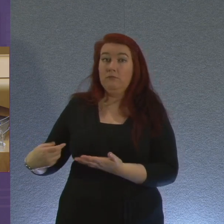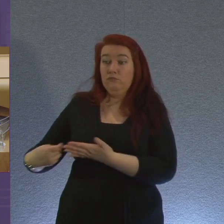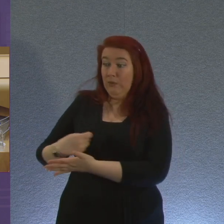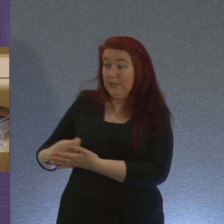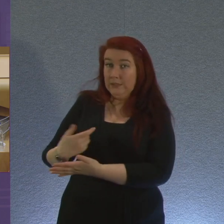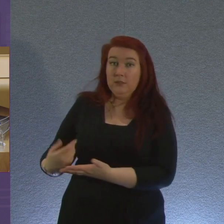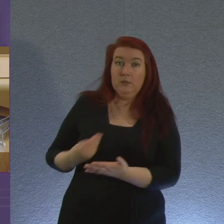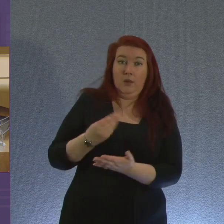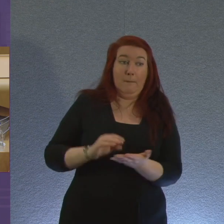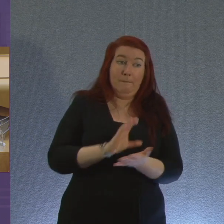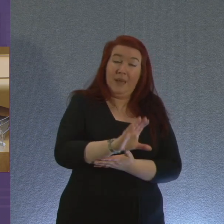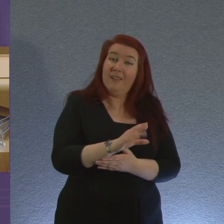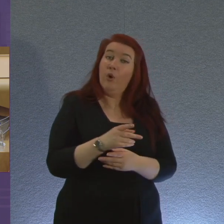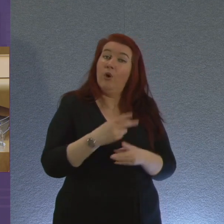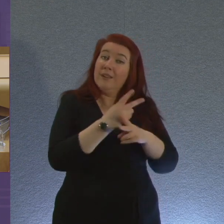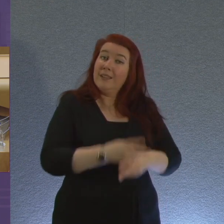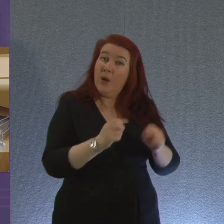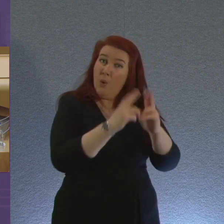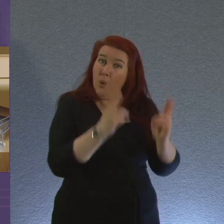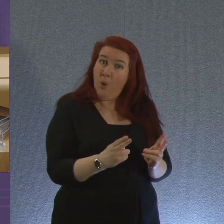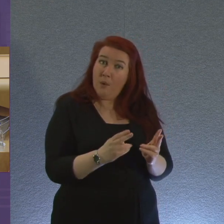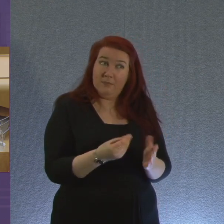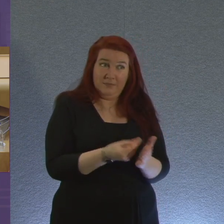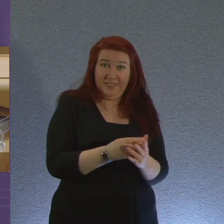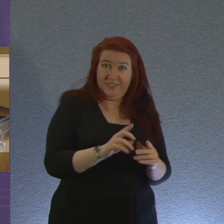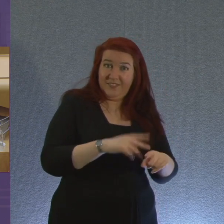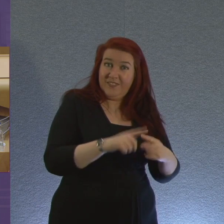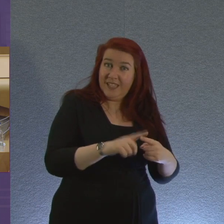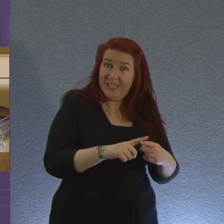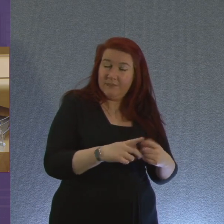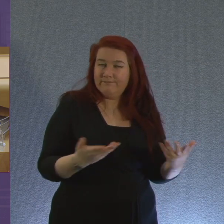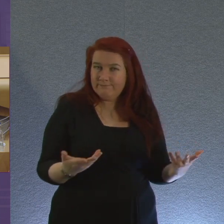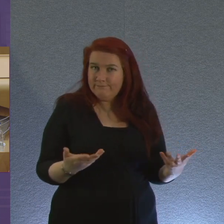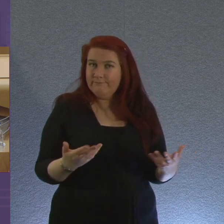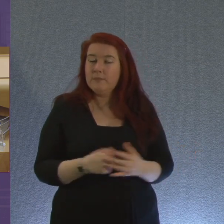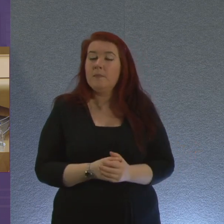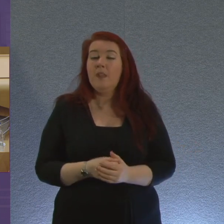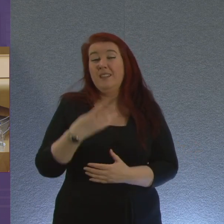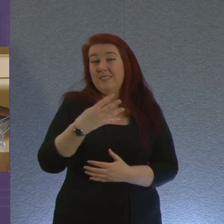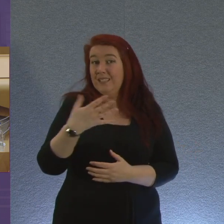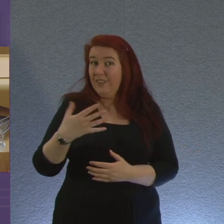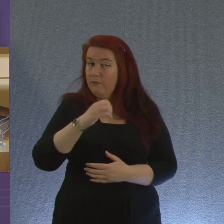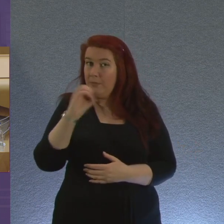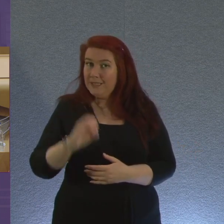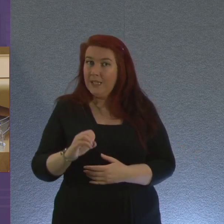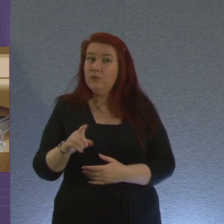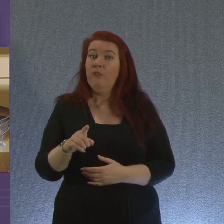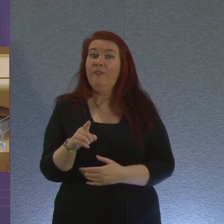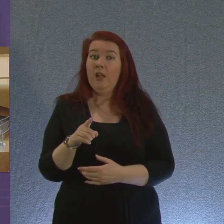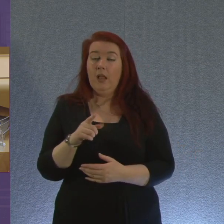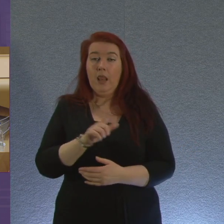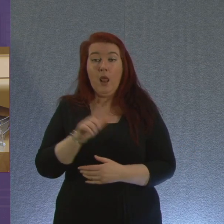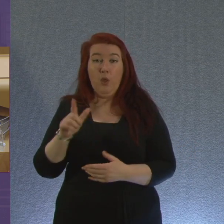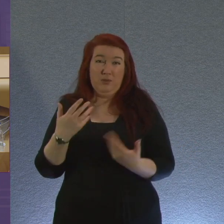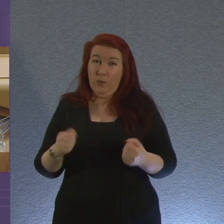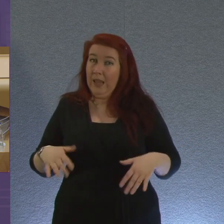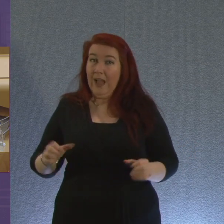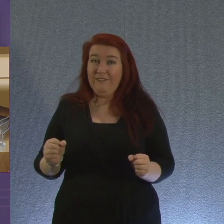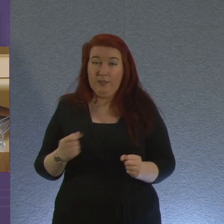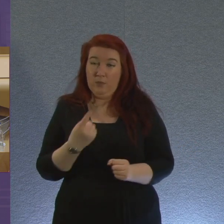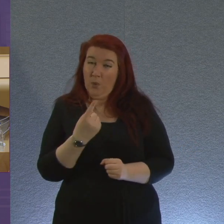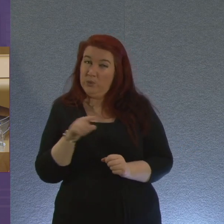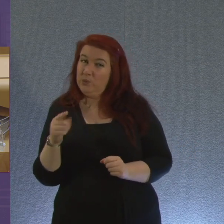example. 95% of landlords have between 1 and 5 properties. So by